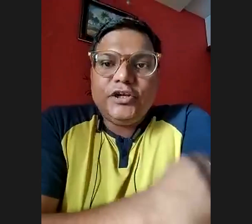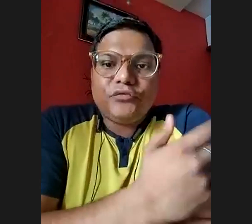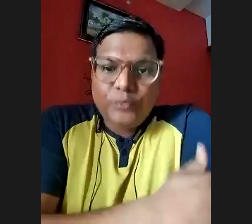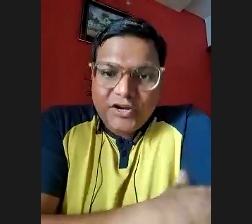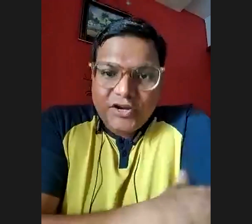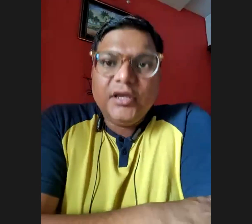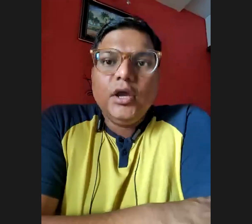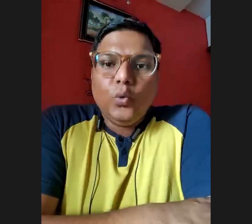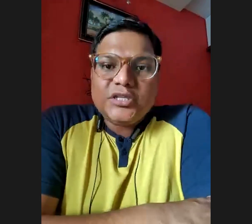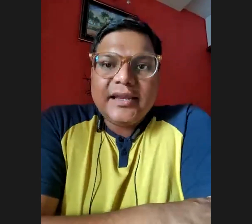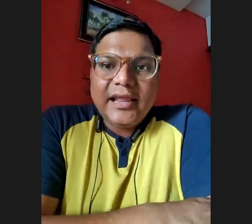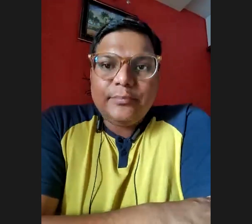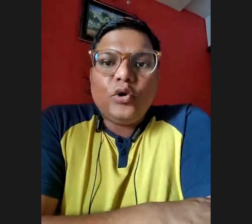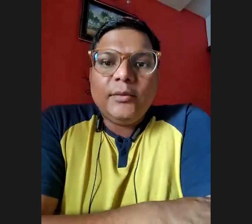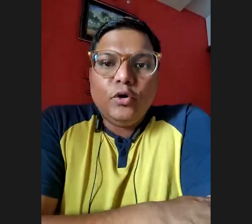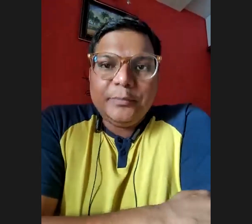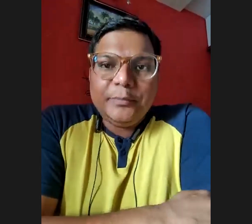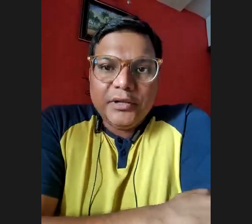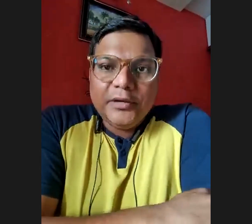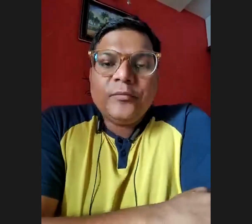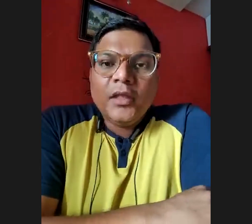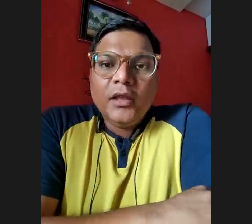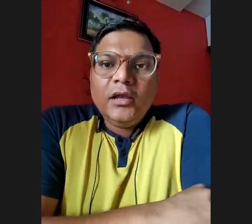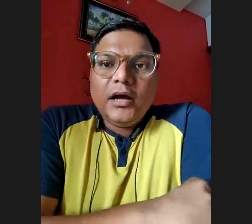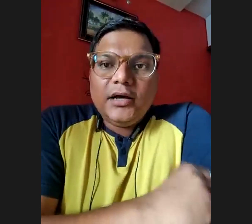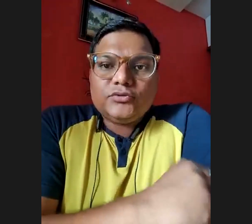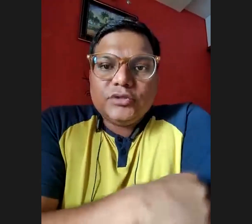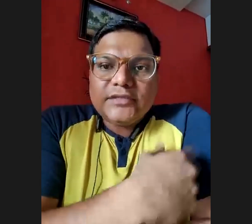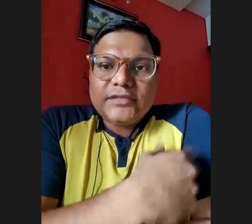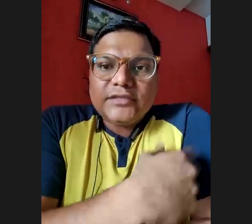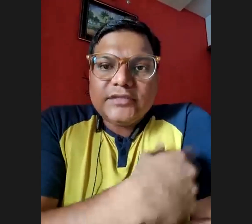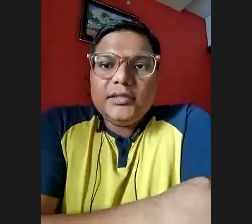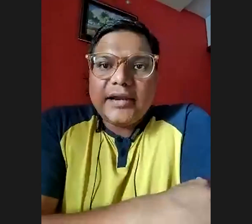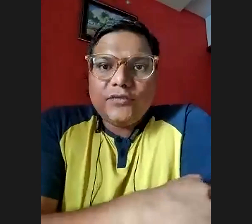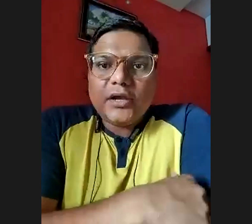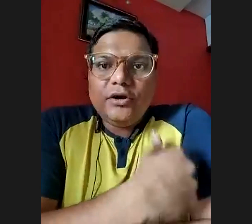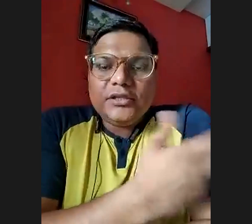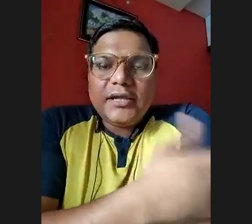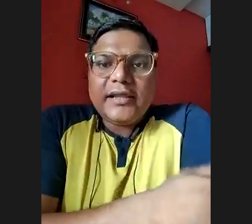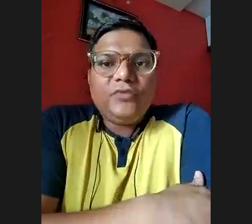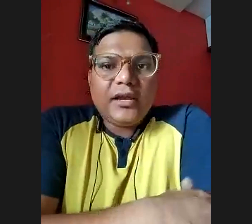such kind of inventory, which can help more and more people. So that's how we